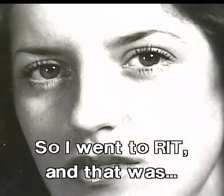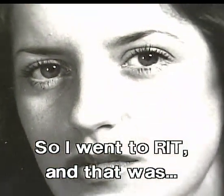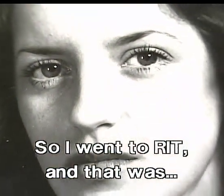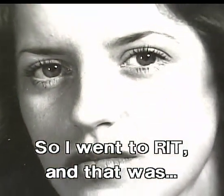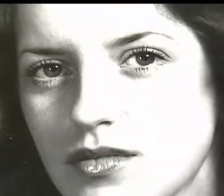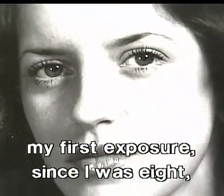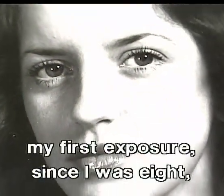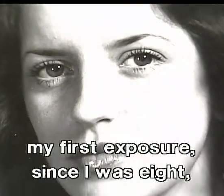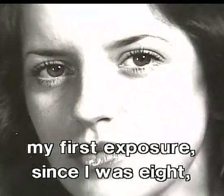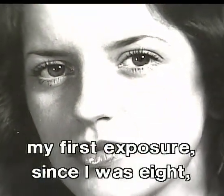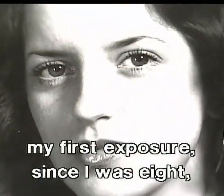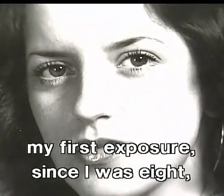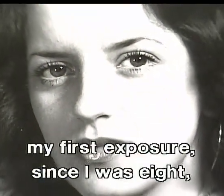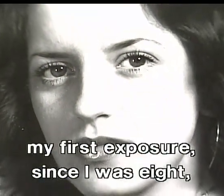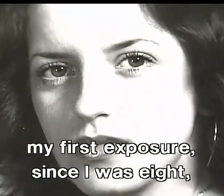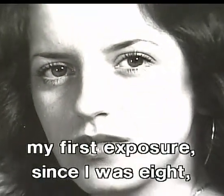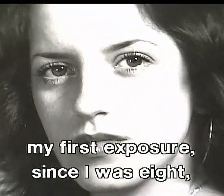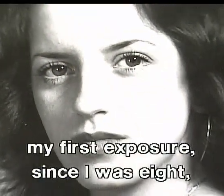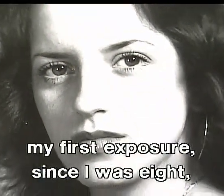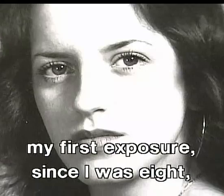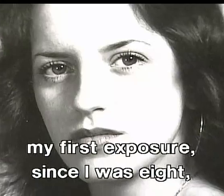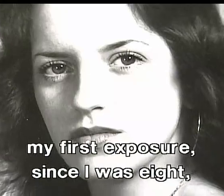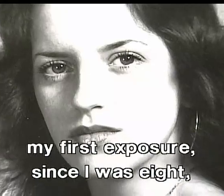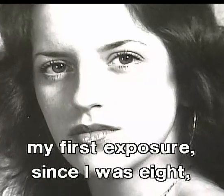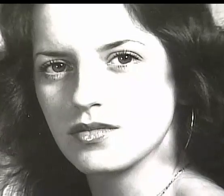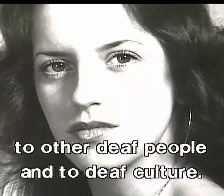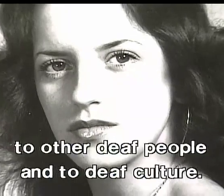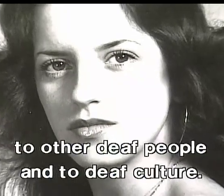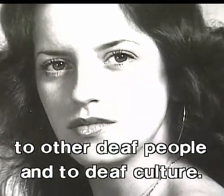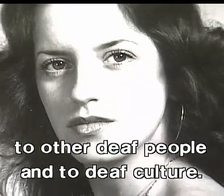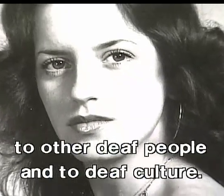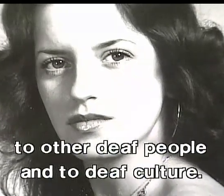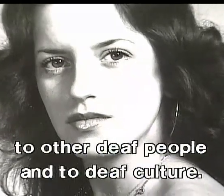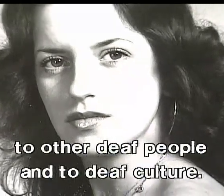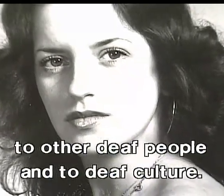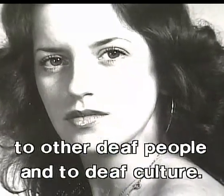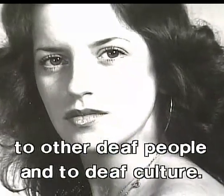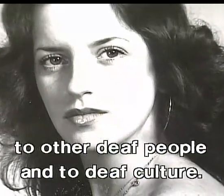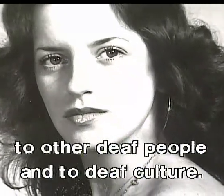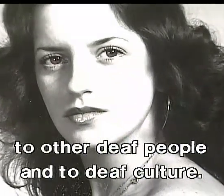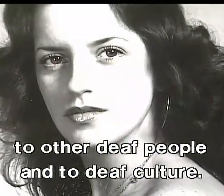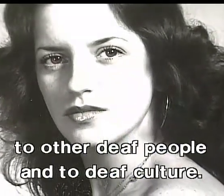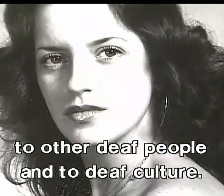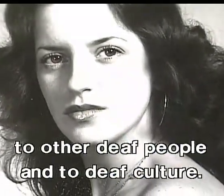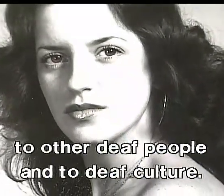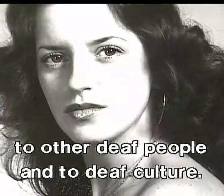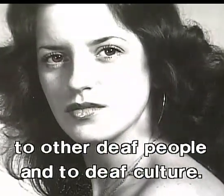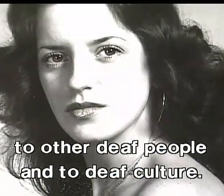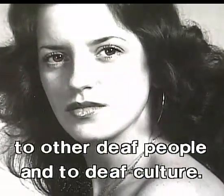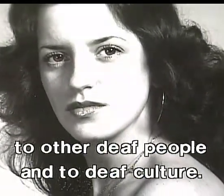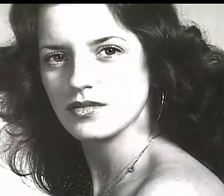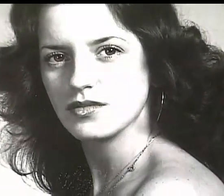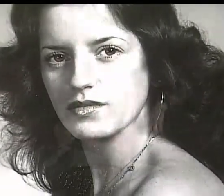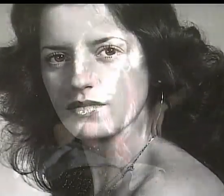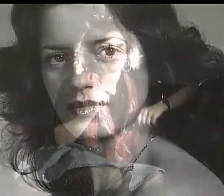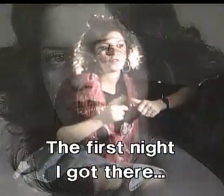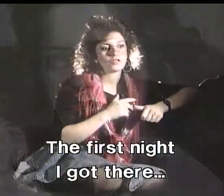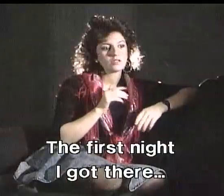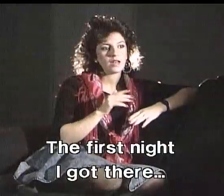exposure to, since I was 8, to other deaf people and to the deaf culture. So the first night I